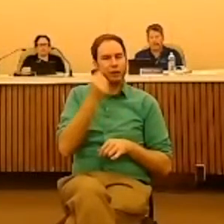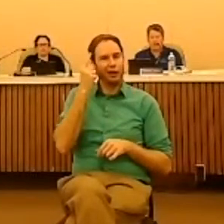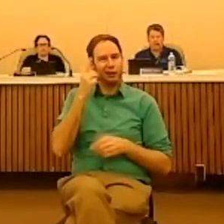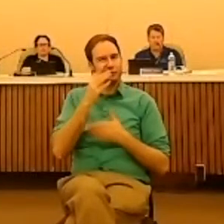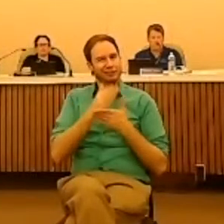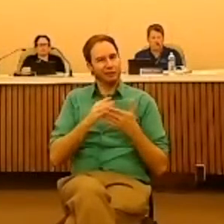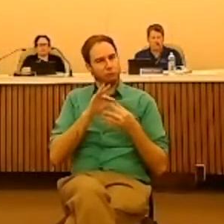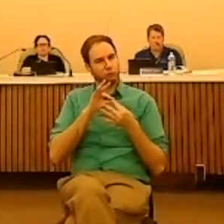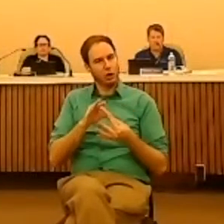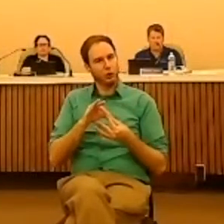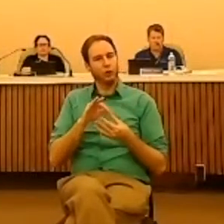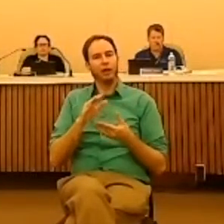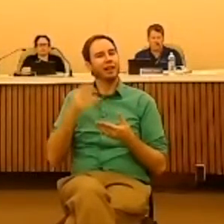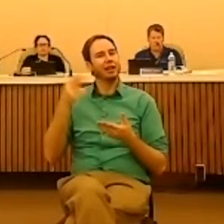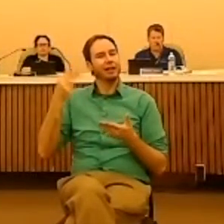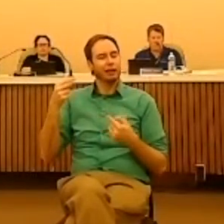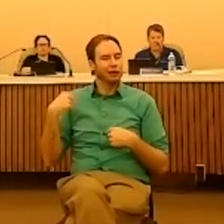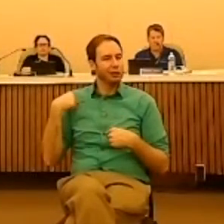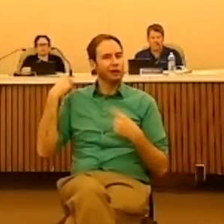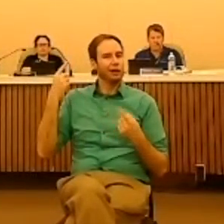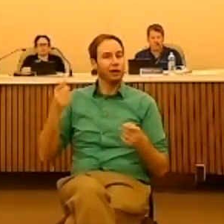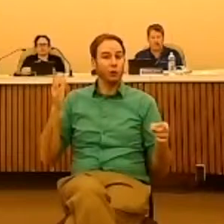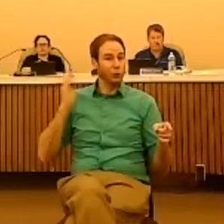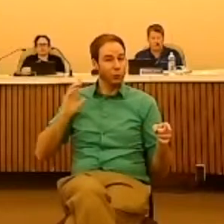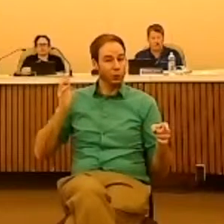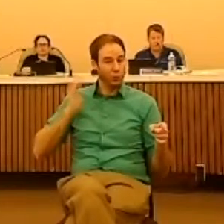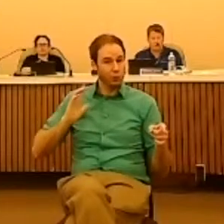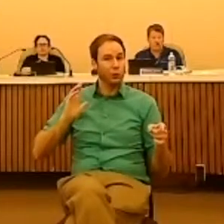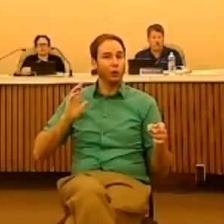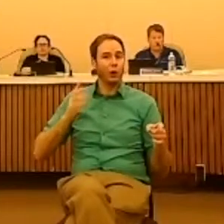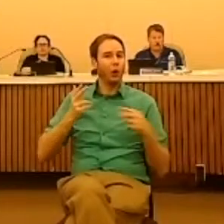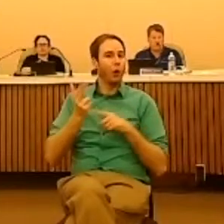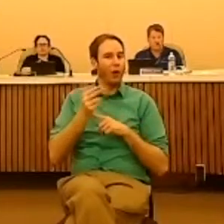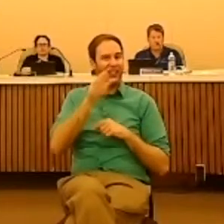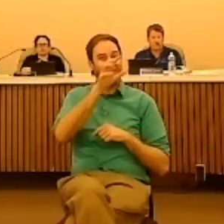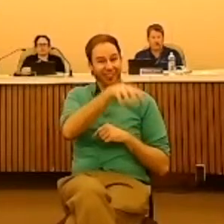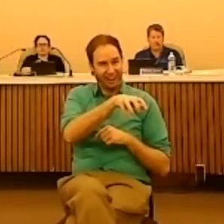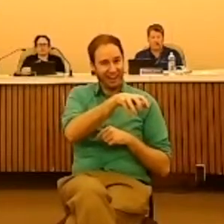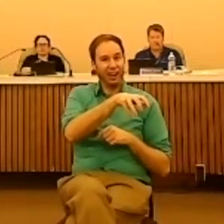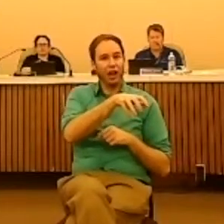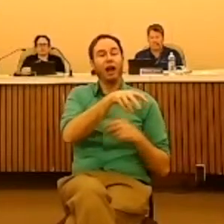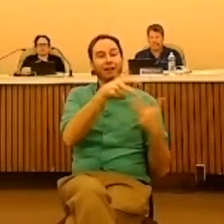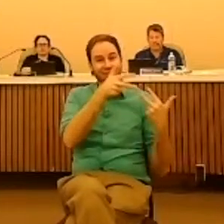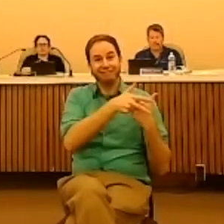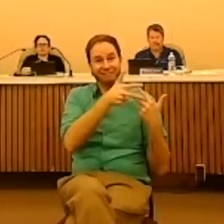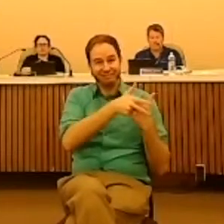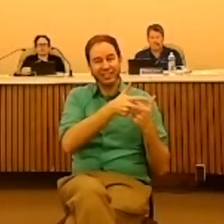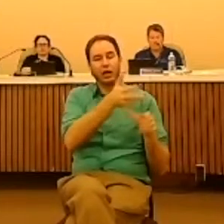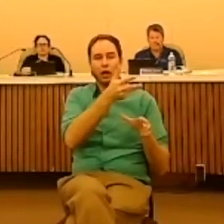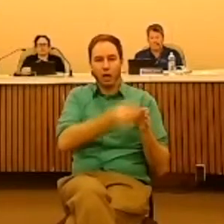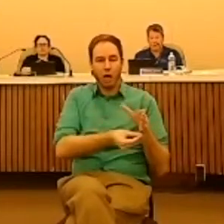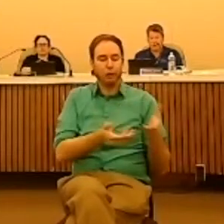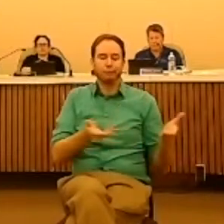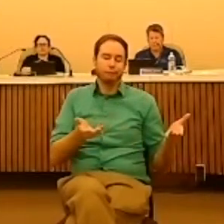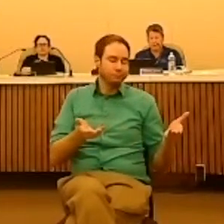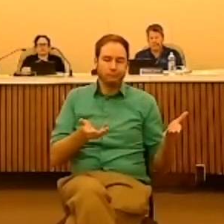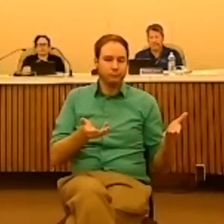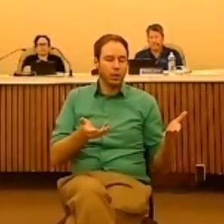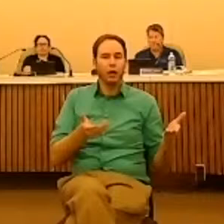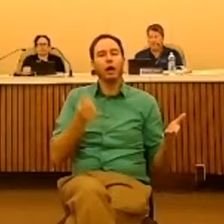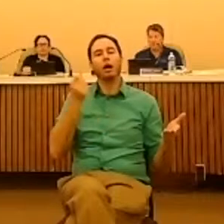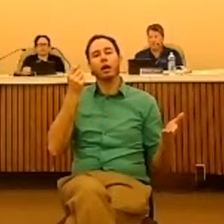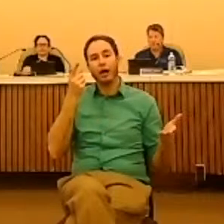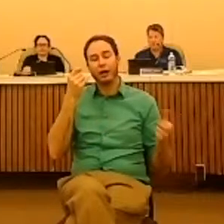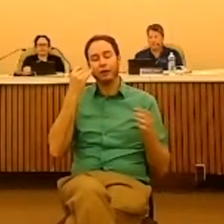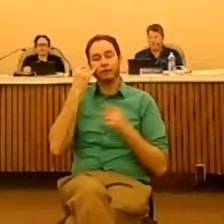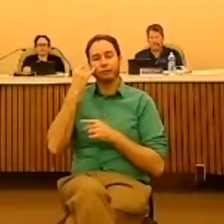of it had to do with historically that used to be a hotel there. And so there used to be more traffic. The way, if